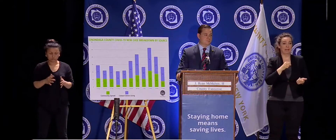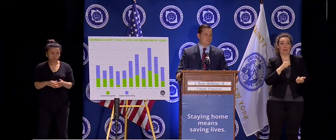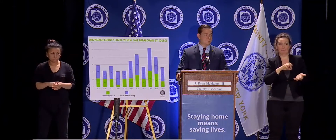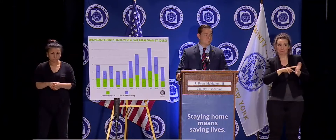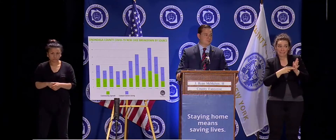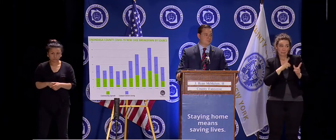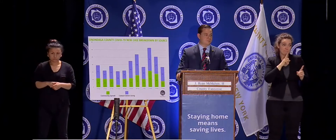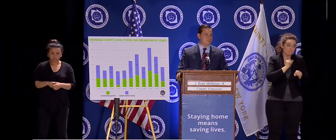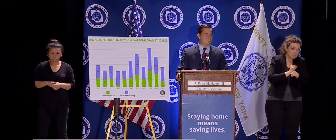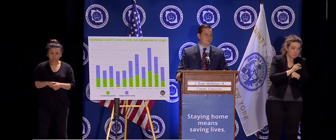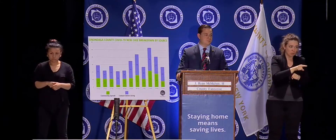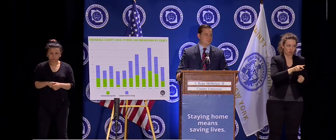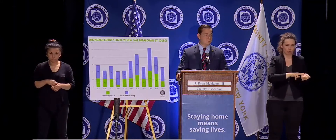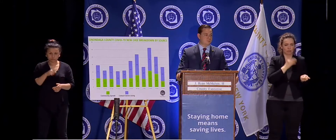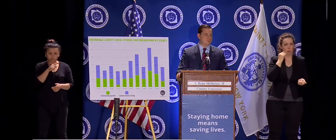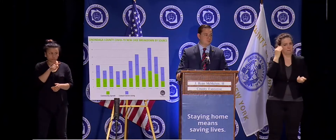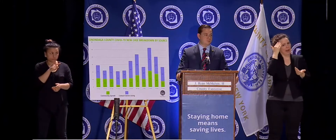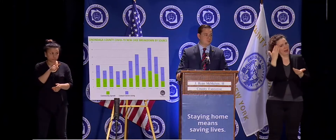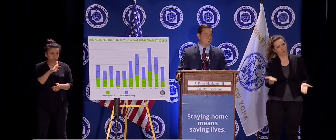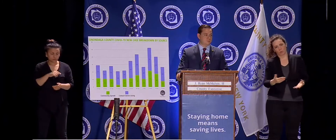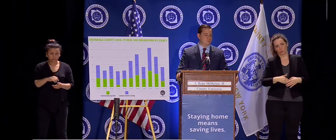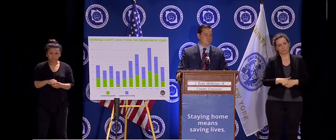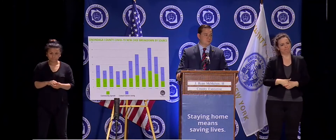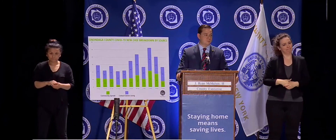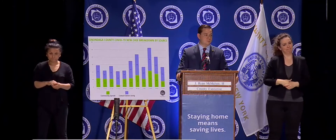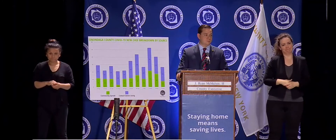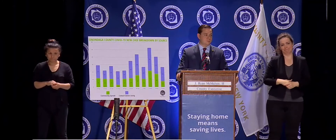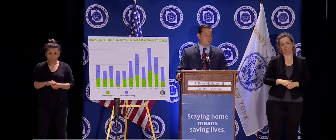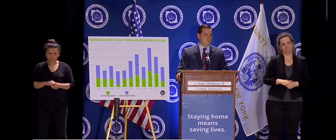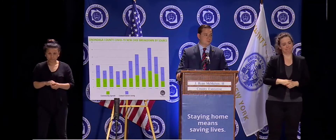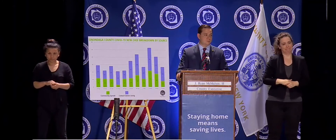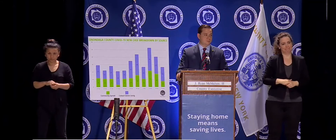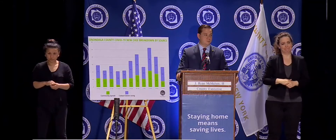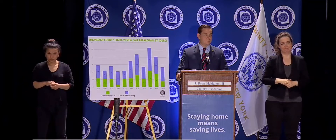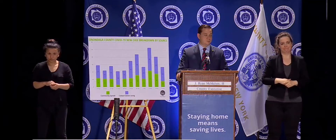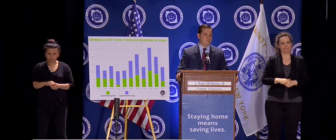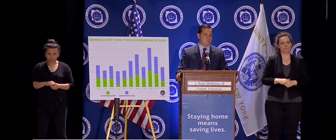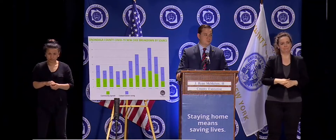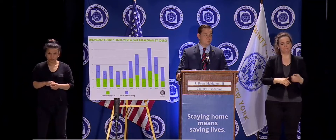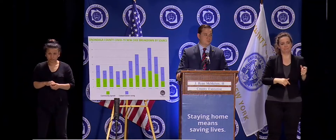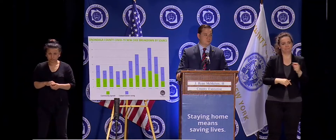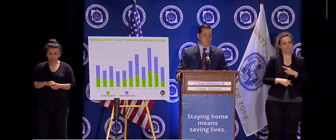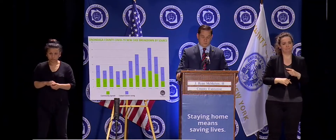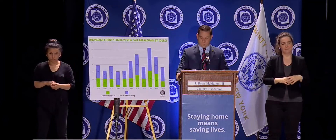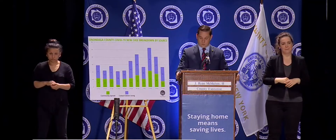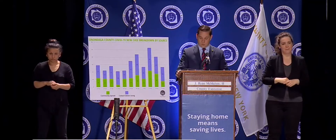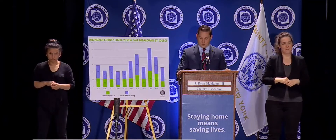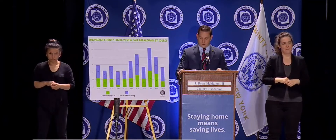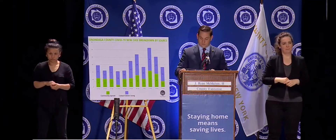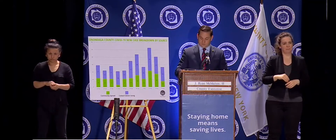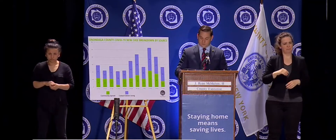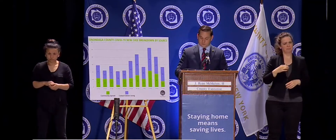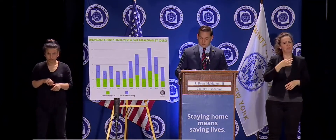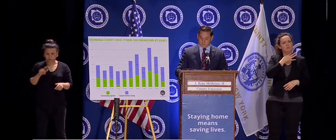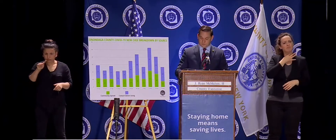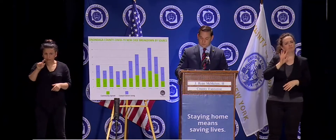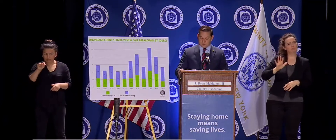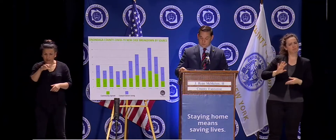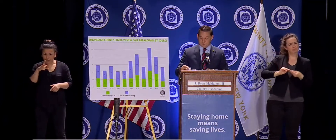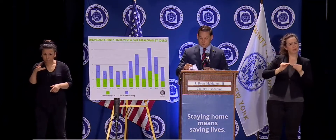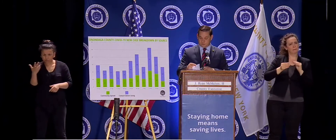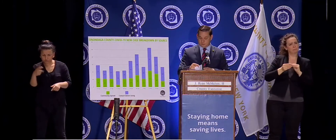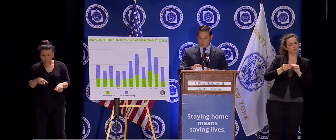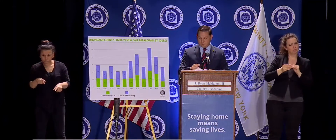Have you broken out the numbers on the proactive testing that the county has done in assisted living and